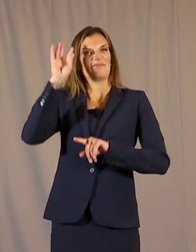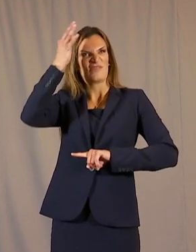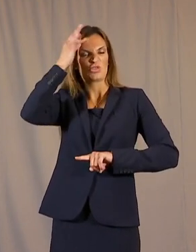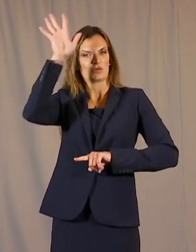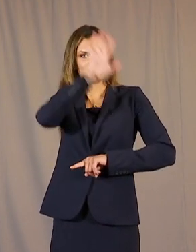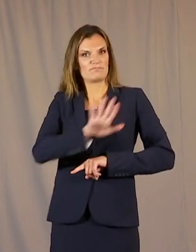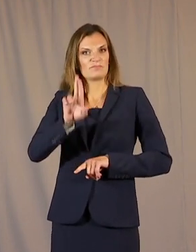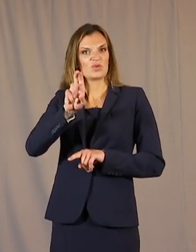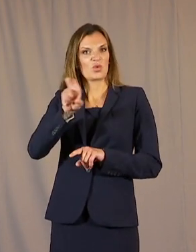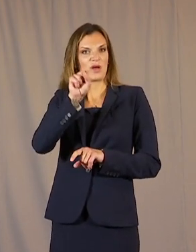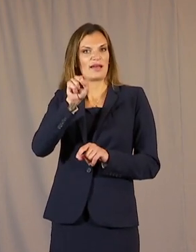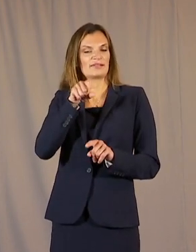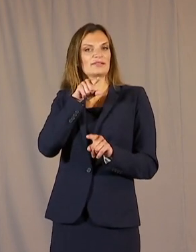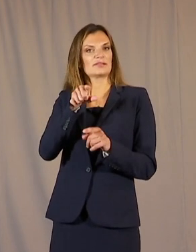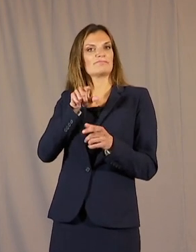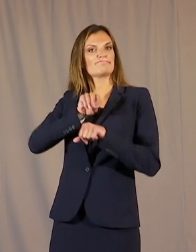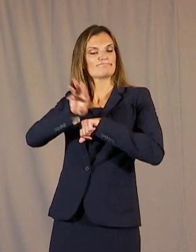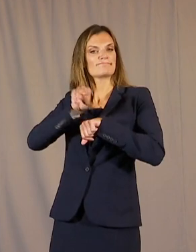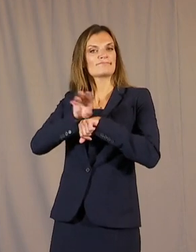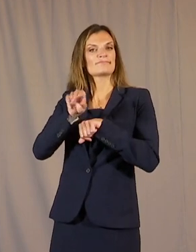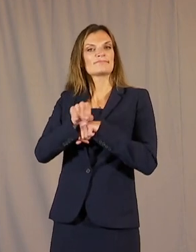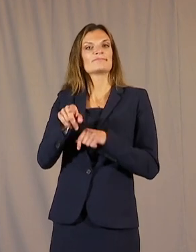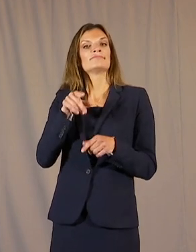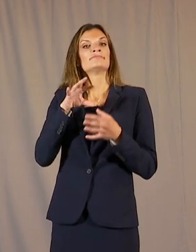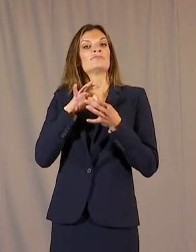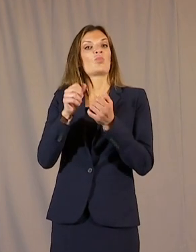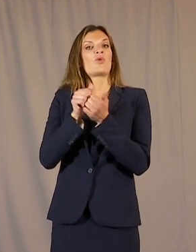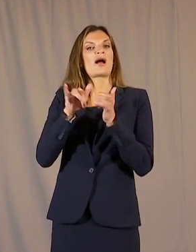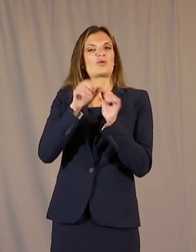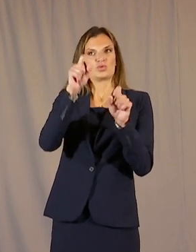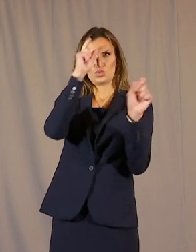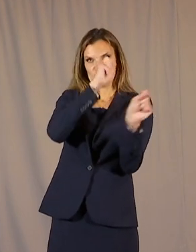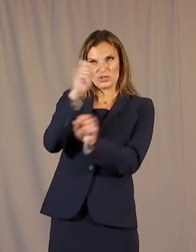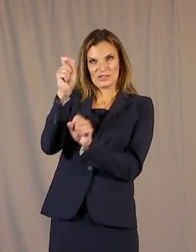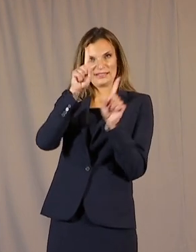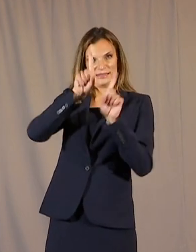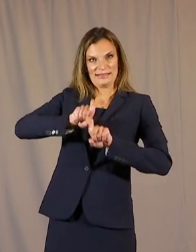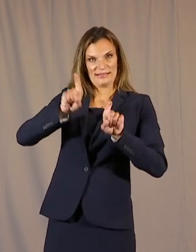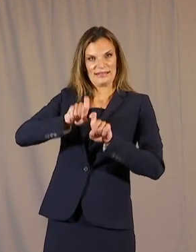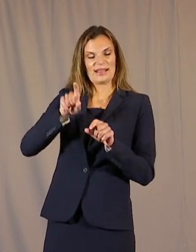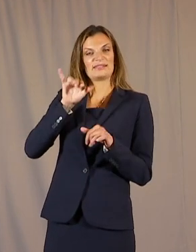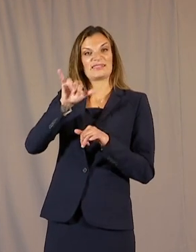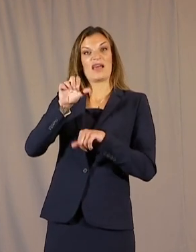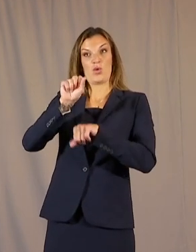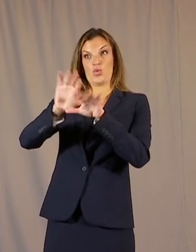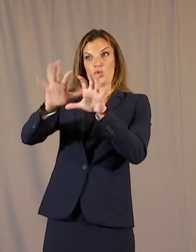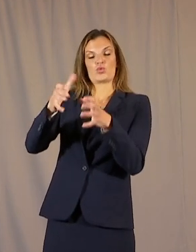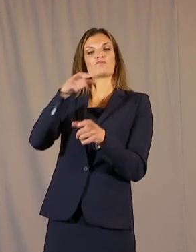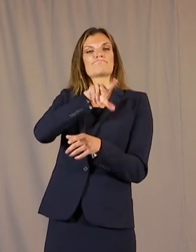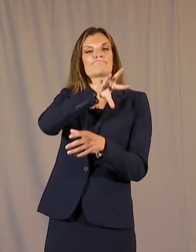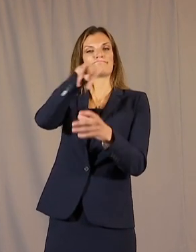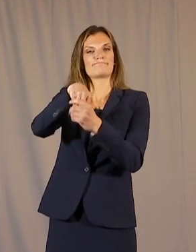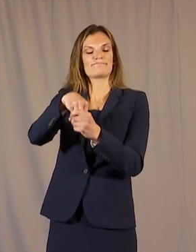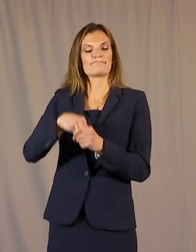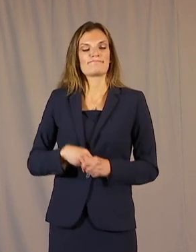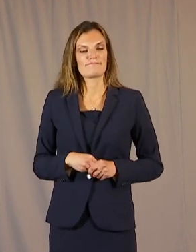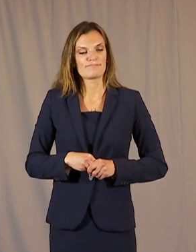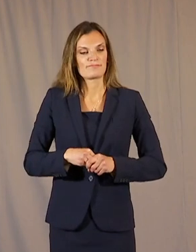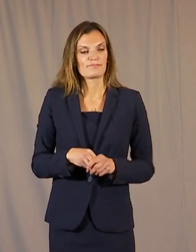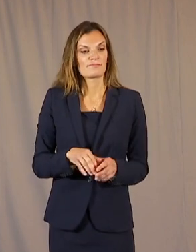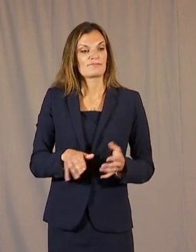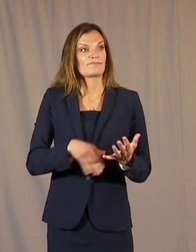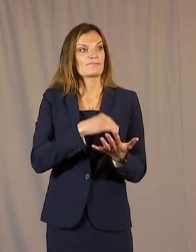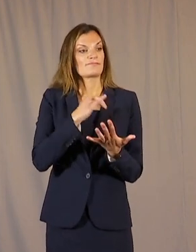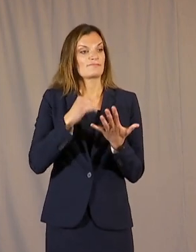on Racial Disparities Strategic Testing Infrastructure Work Group. And last but not least, right